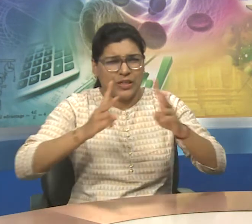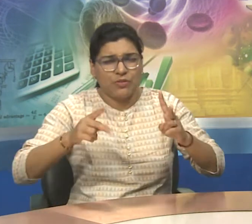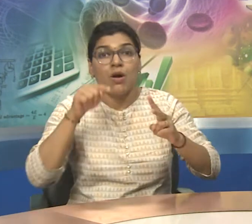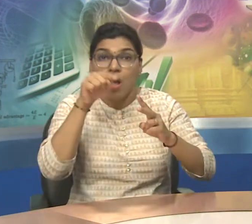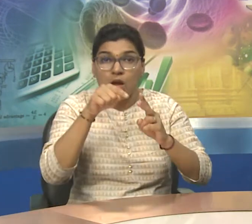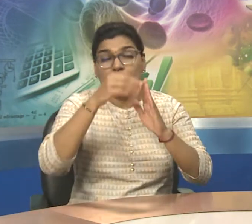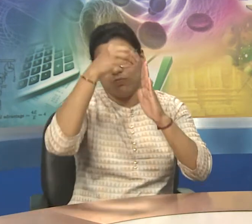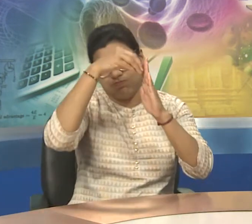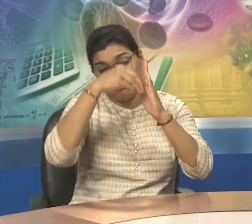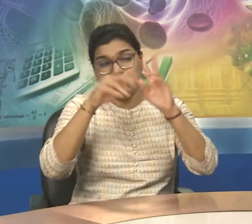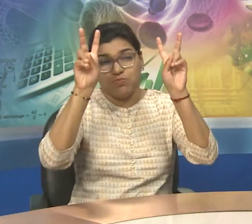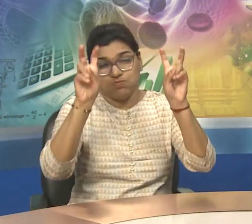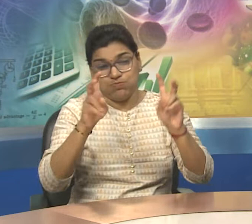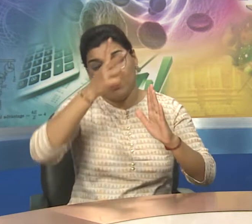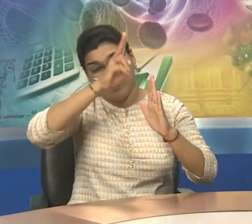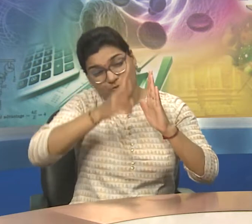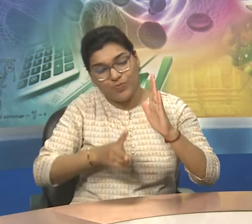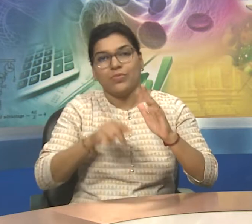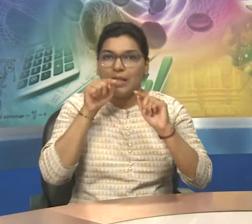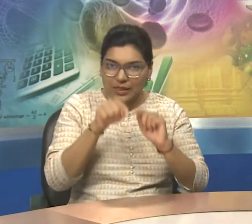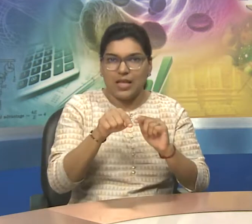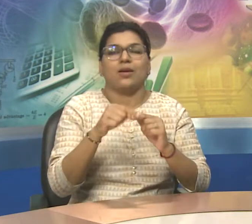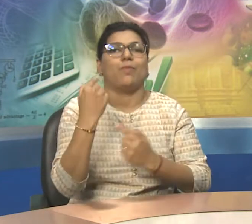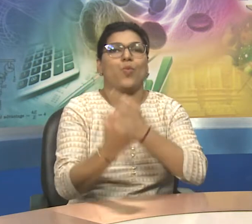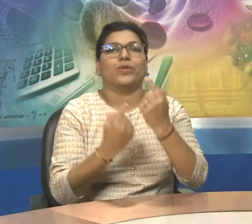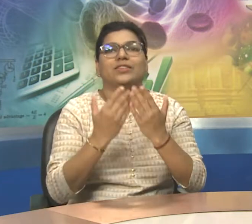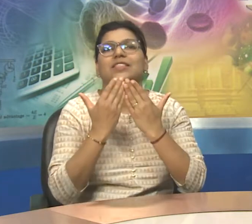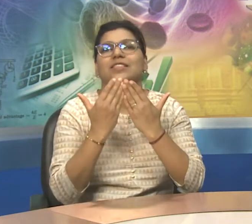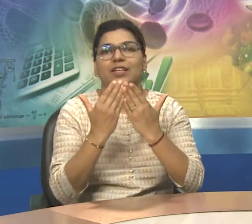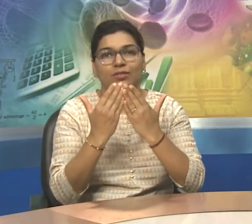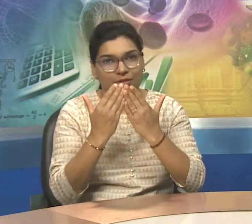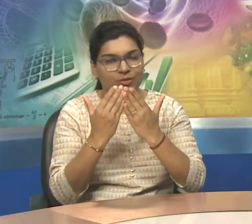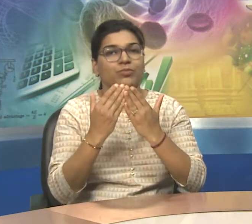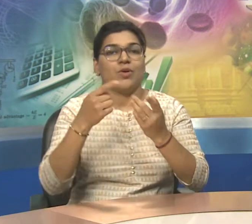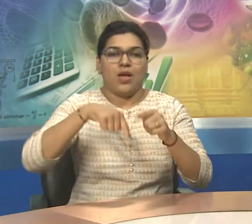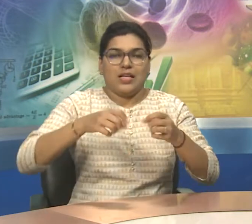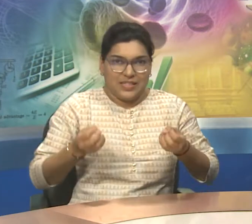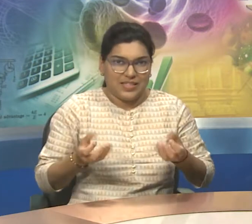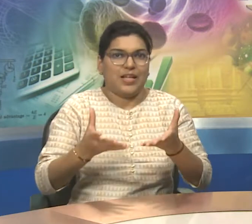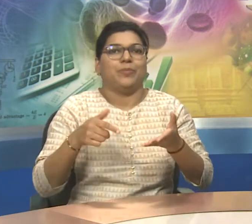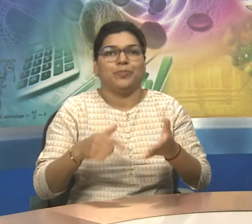and the different rules and regulation, responsibilities and duties of the citizen of